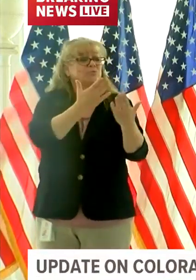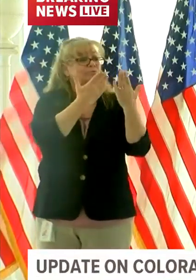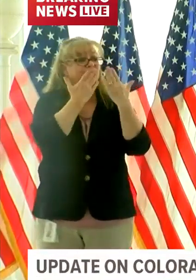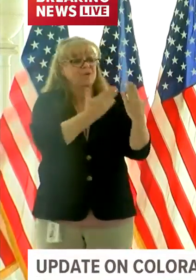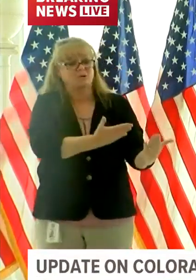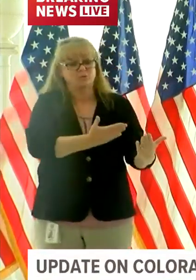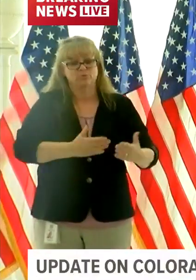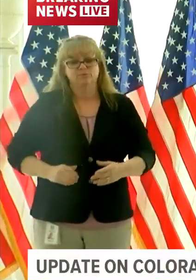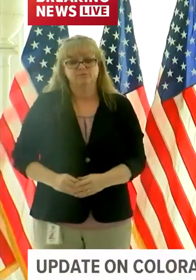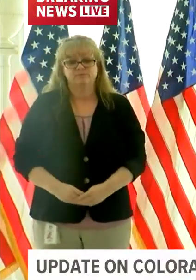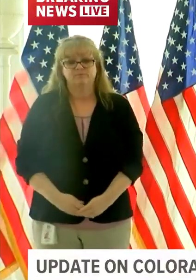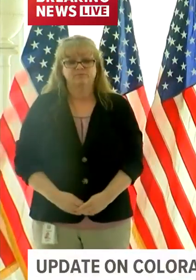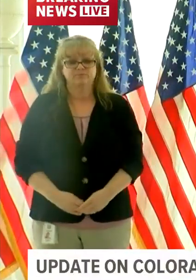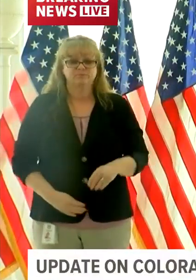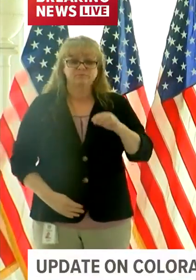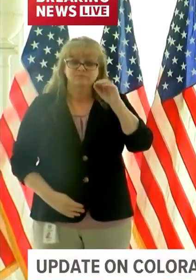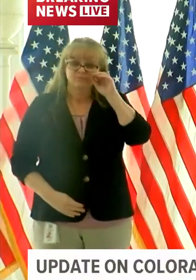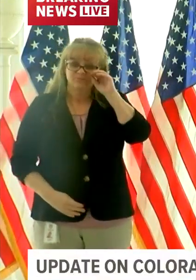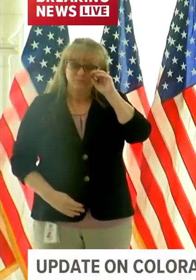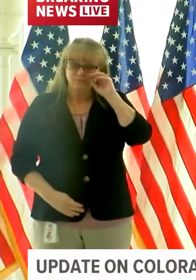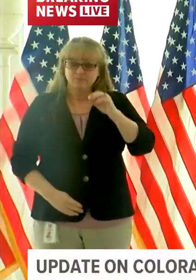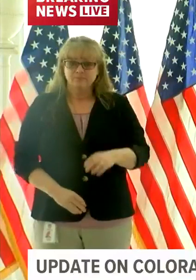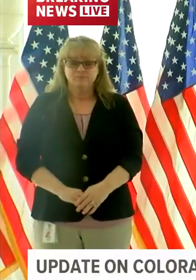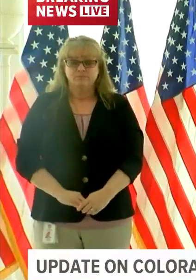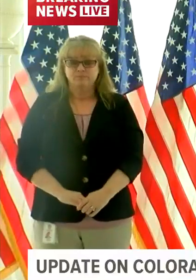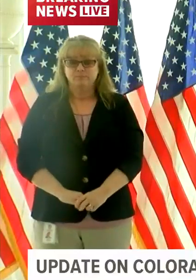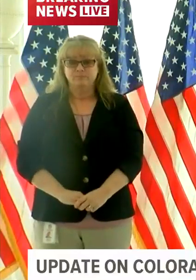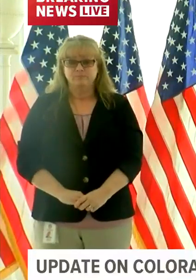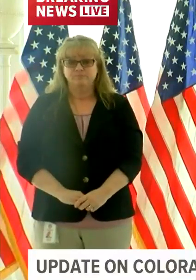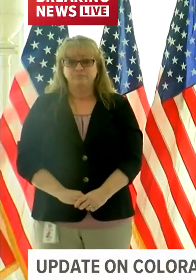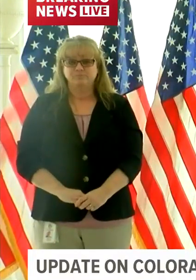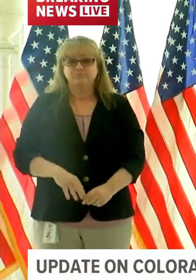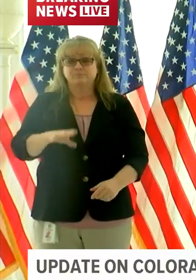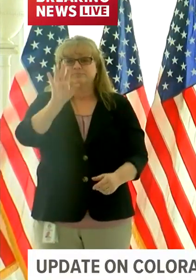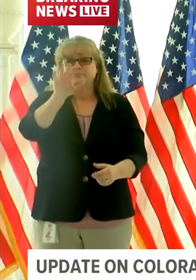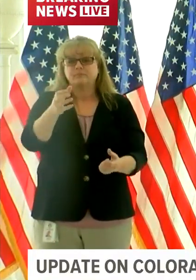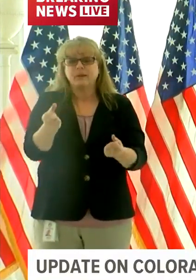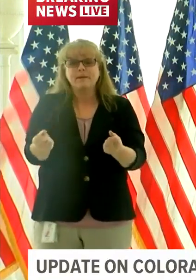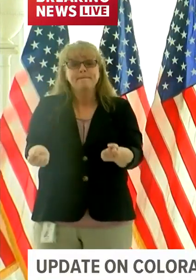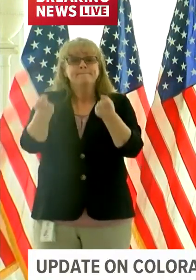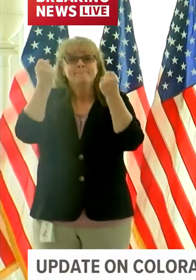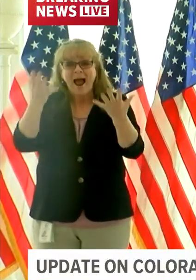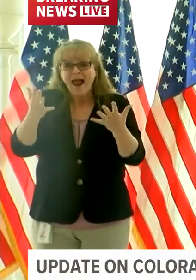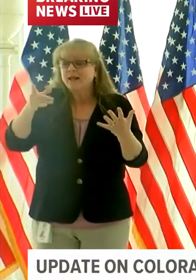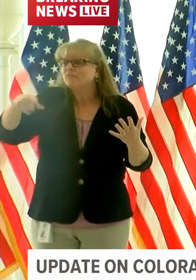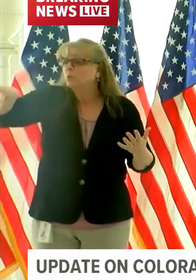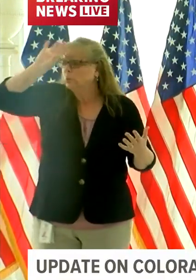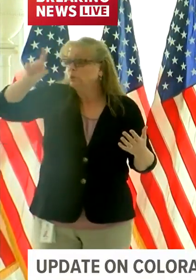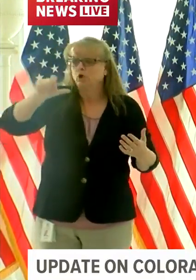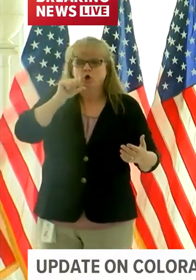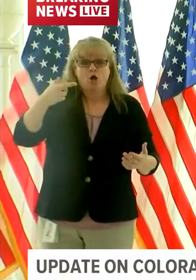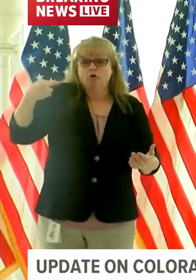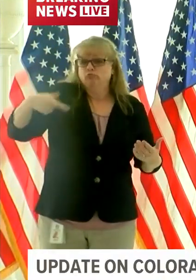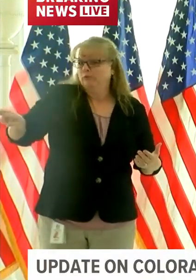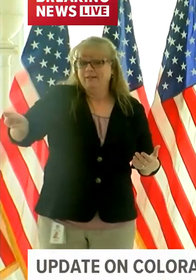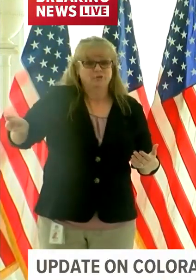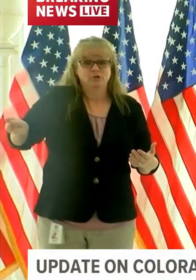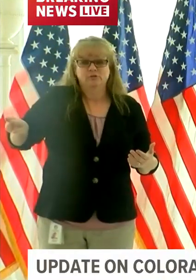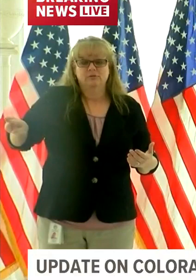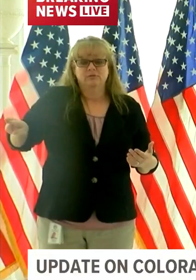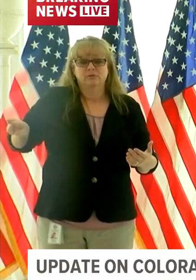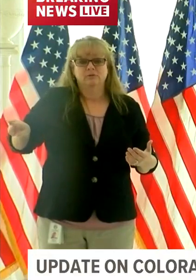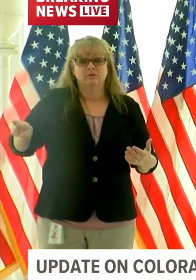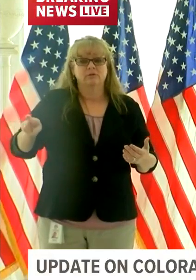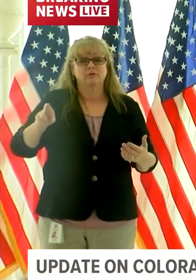And there's also many Coloradans listening who are secular or humanist or Buddhist or might not have a particular ritual